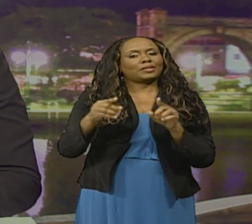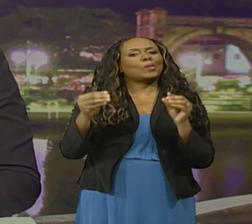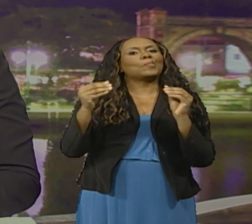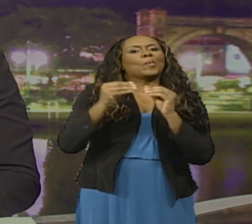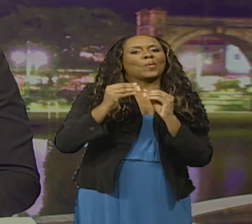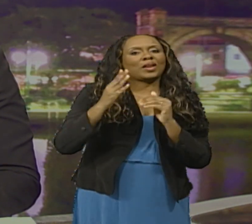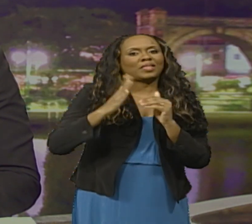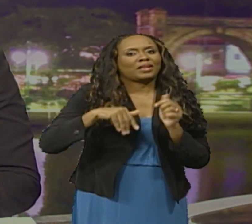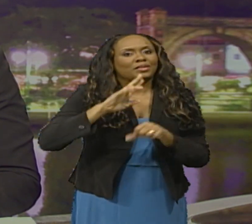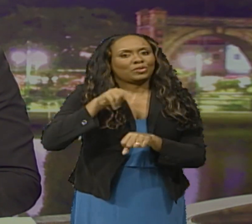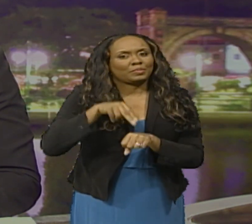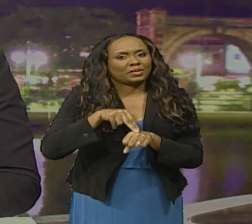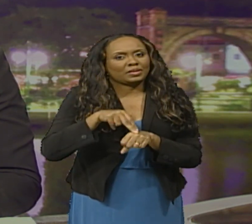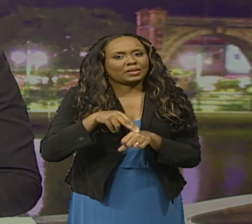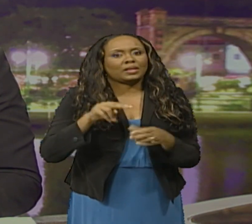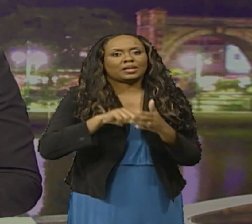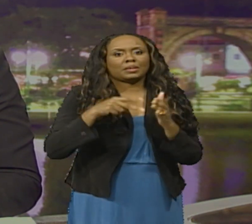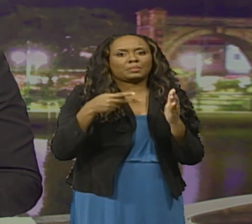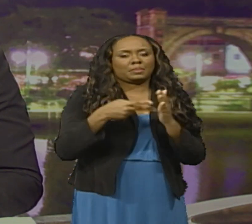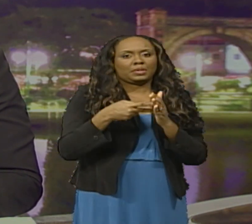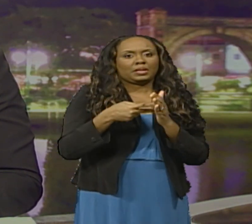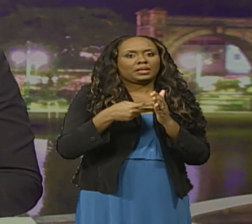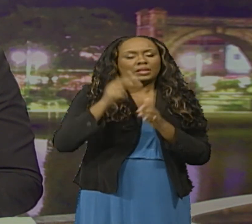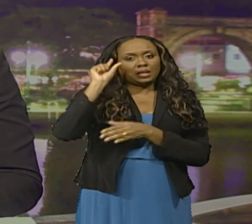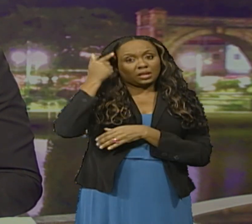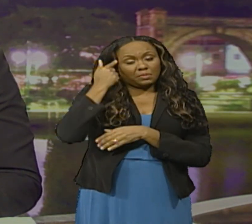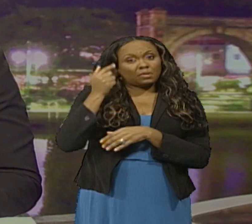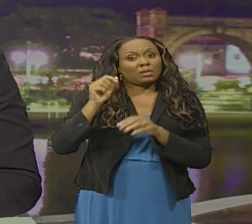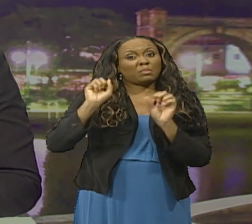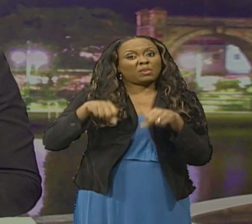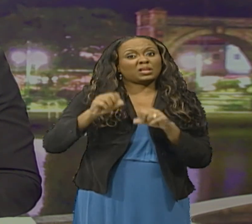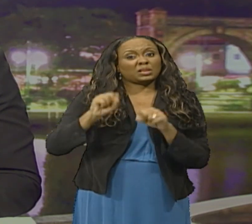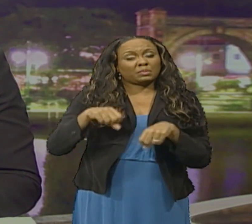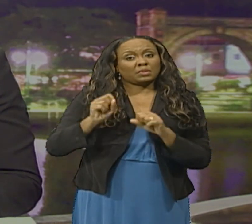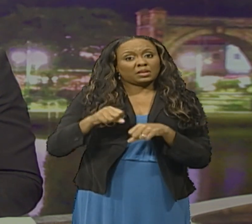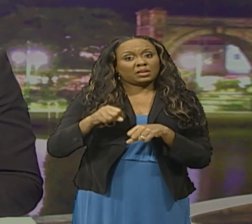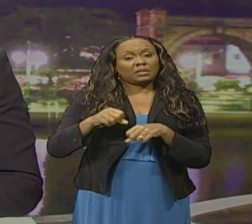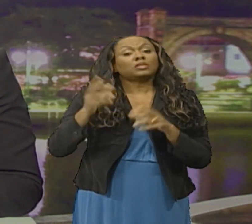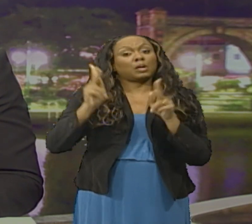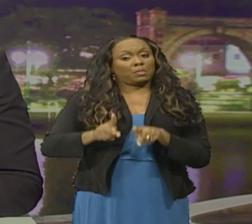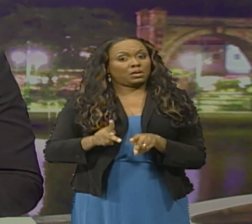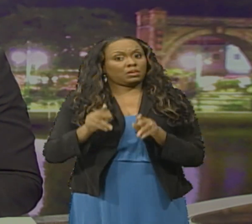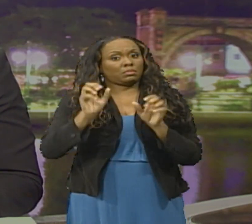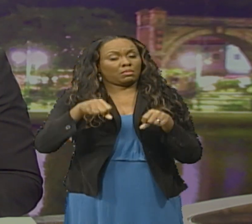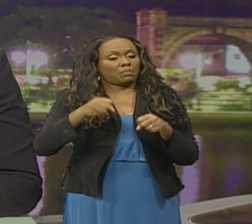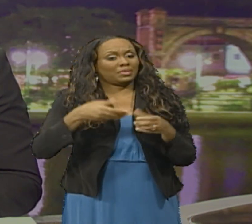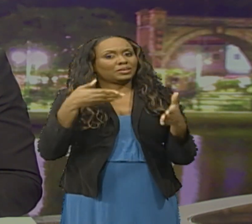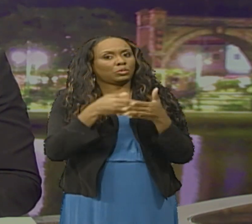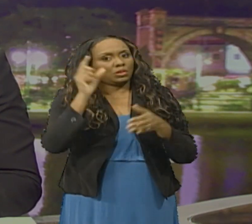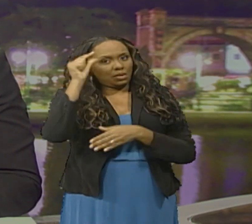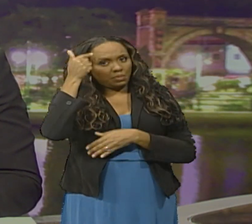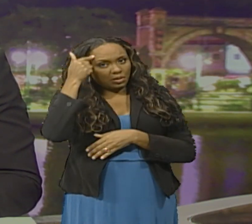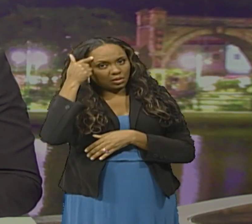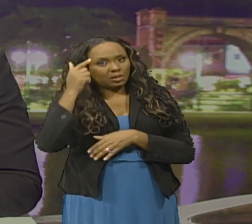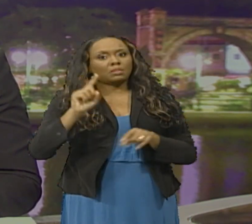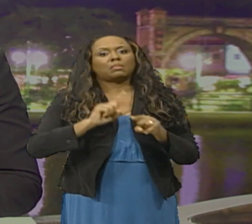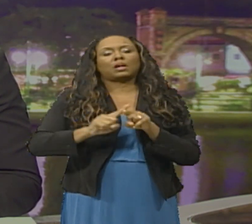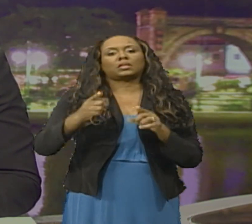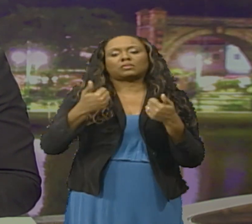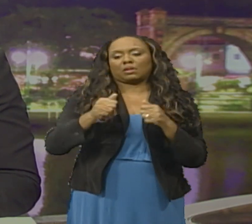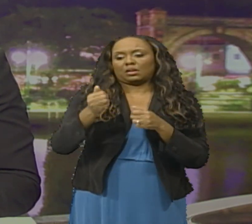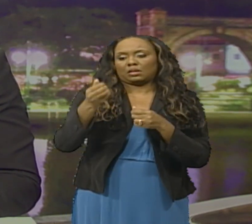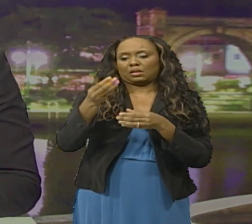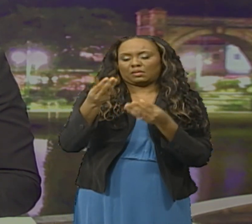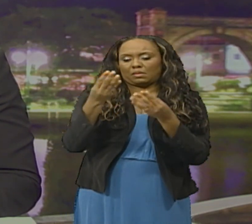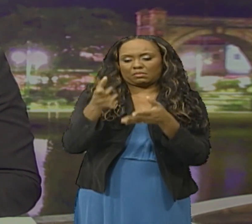opened the government to the possibility of being sued, but Cabinet is working on a solution. The minister also says government intends